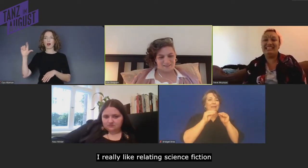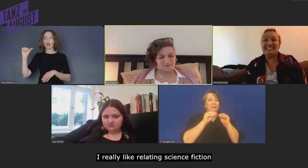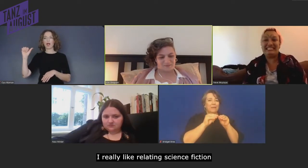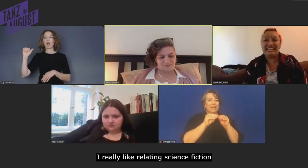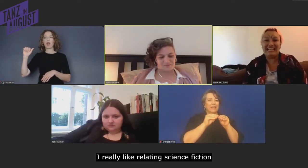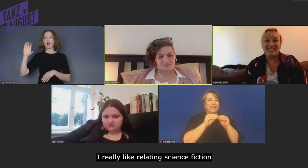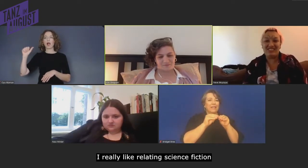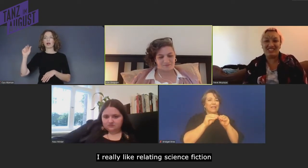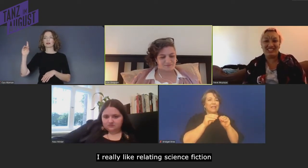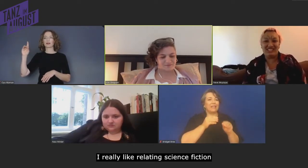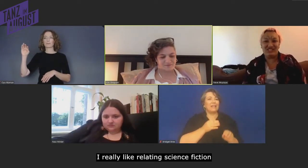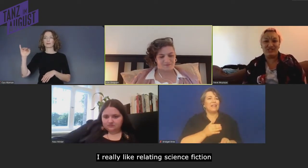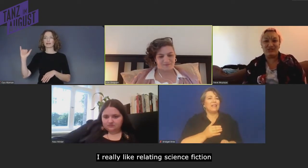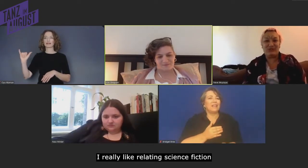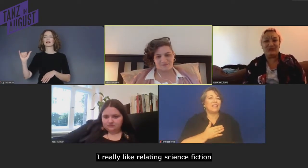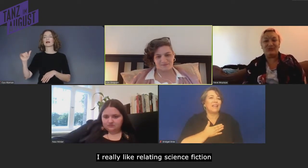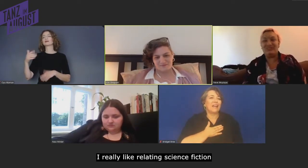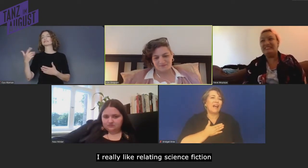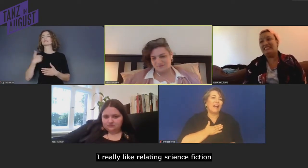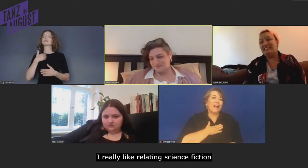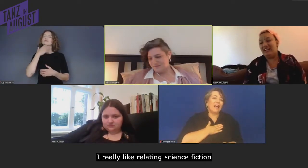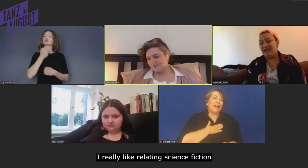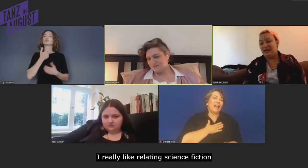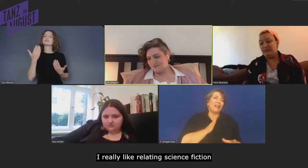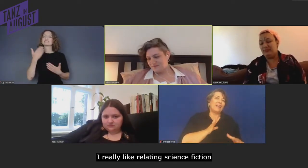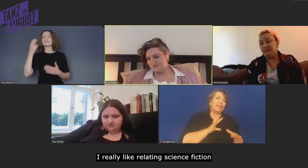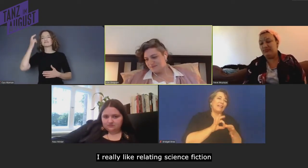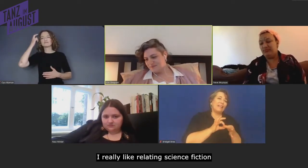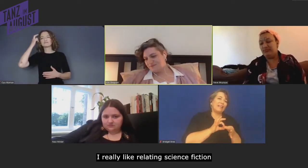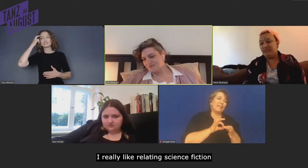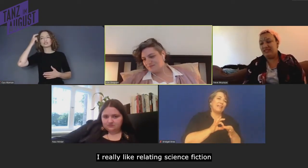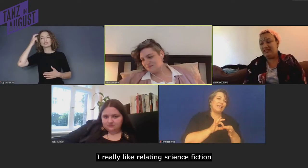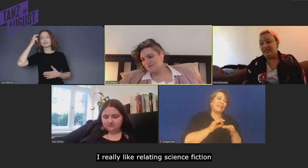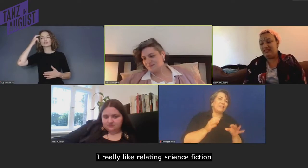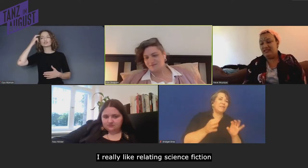relating science fiction to